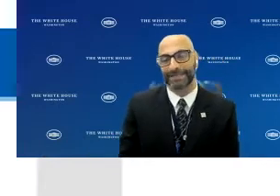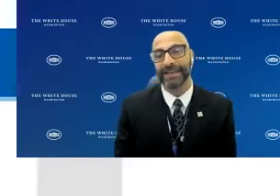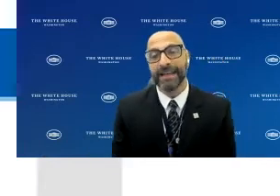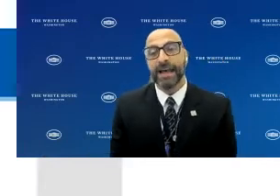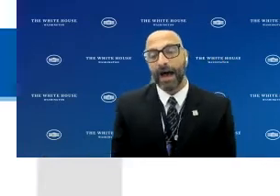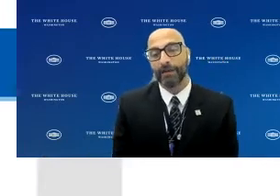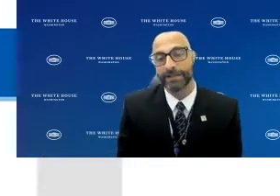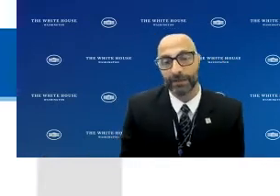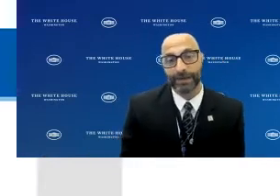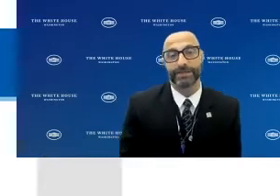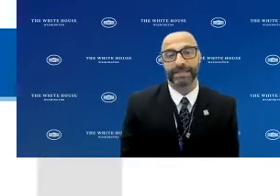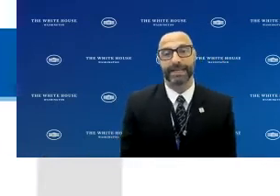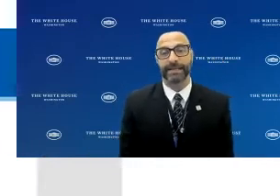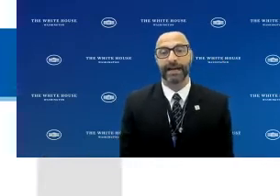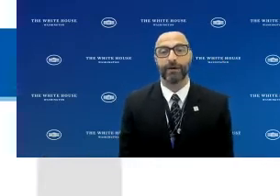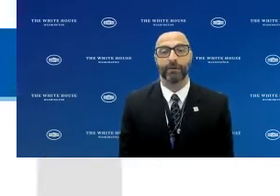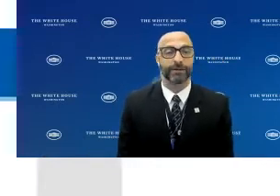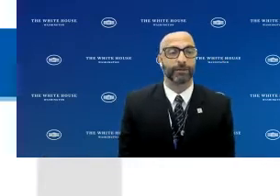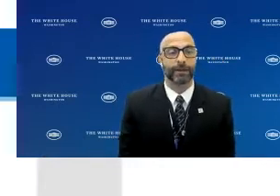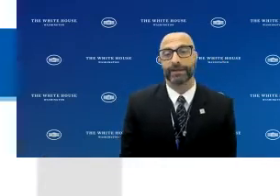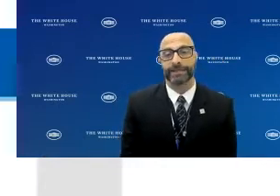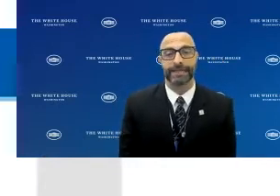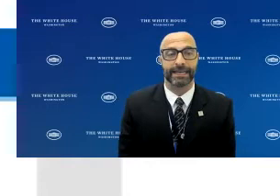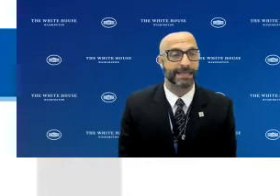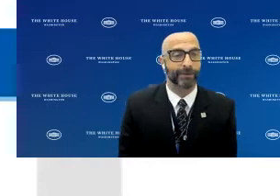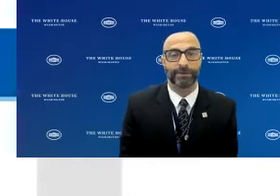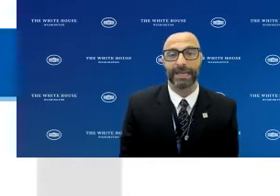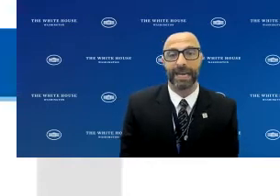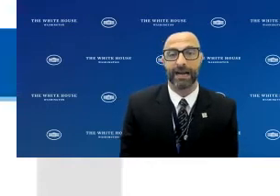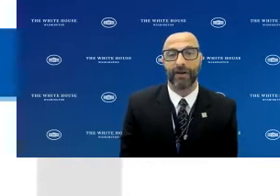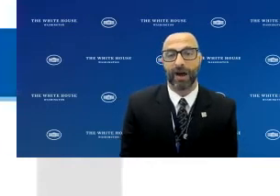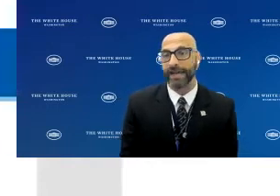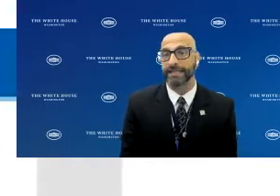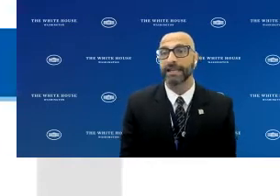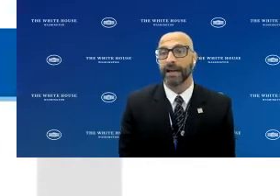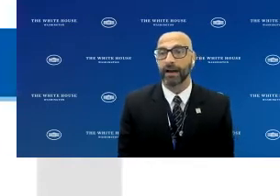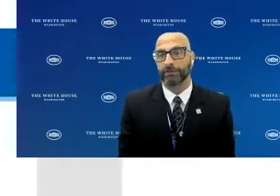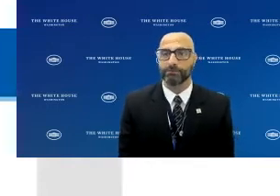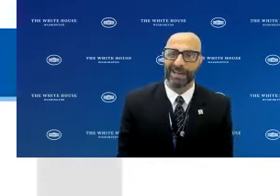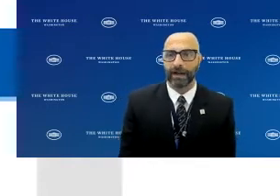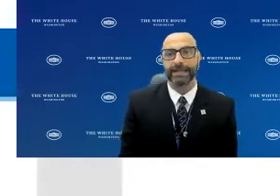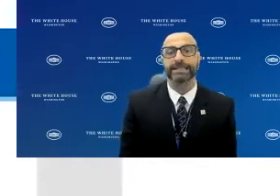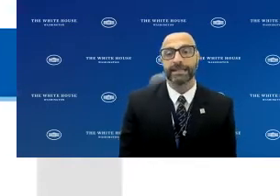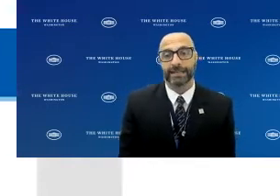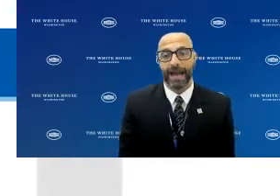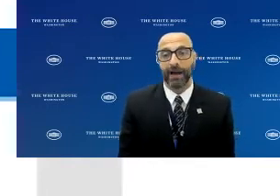big giant dips. So when you see, what you can see is that from the beginning of August,